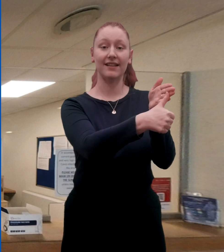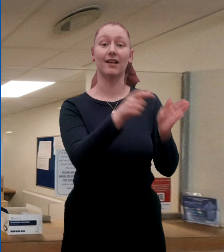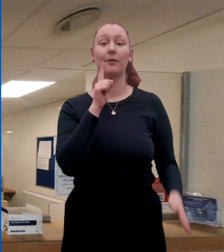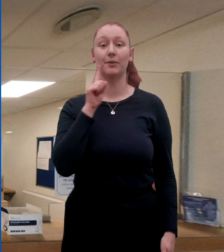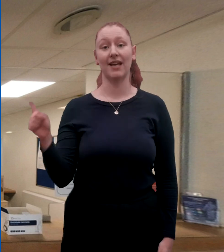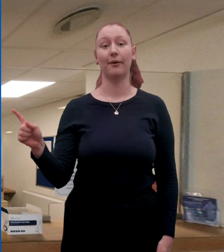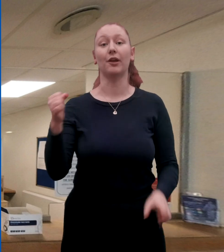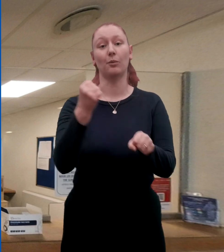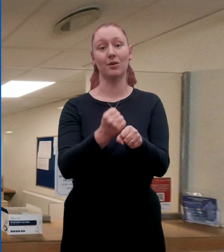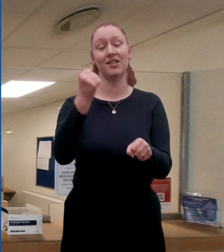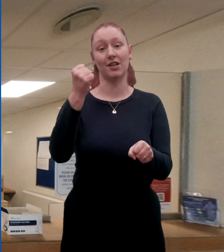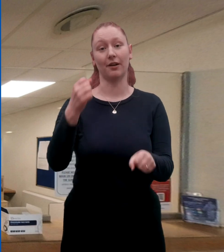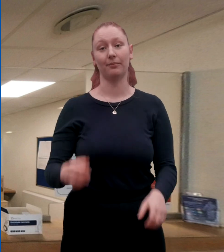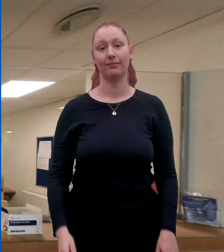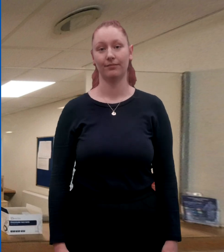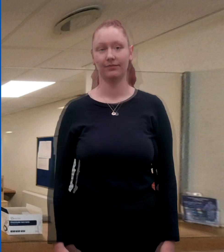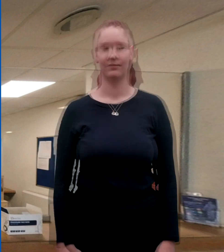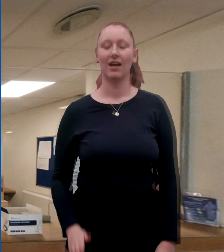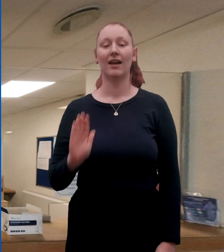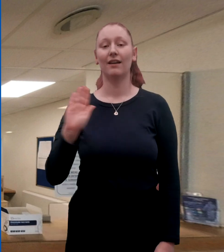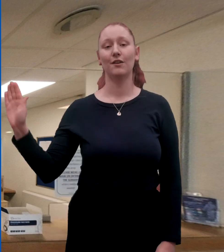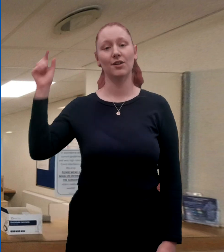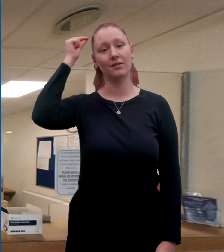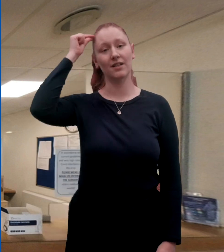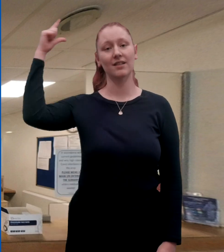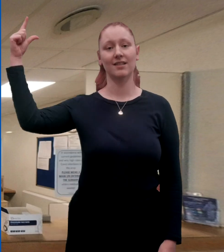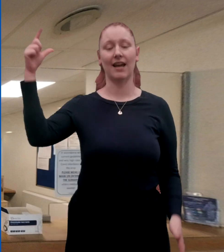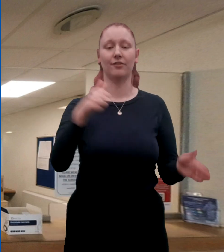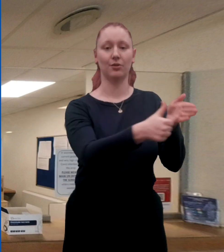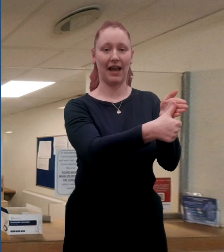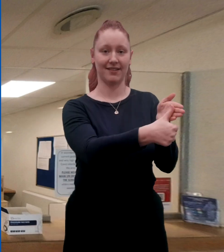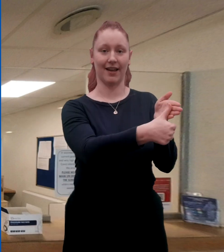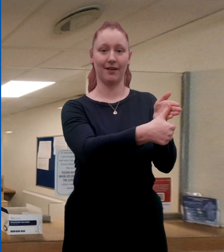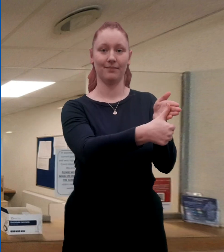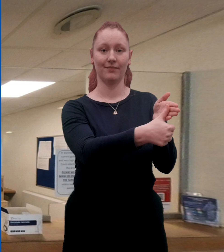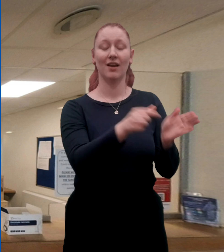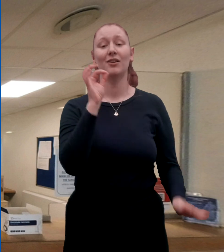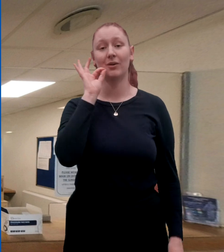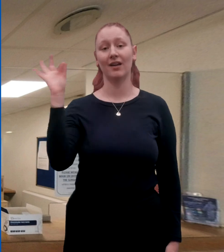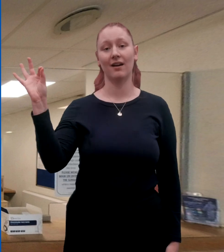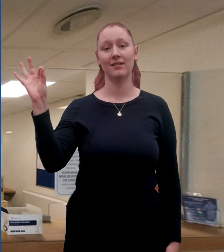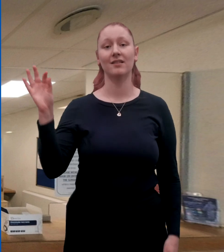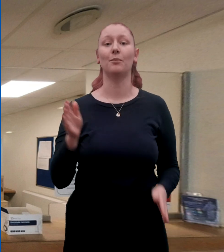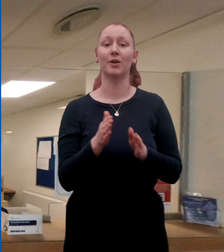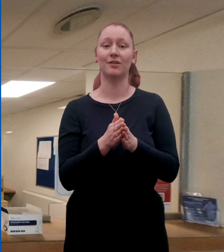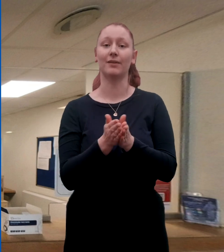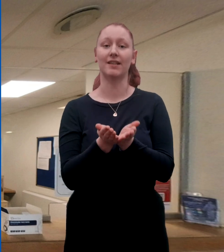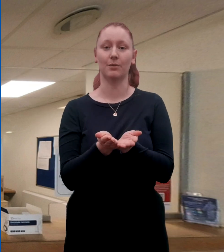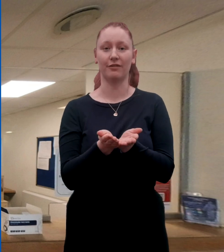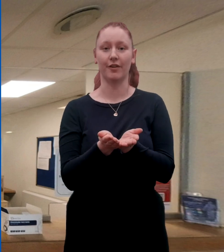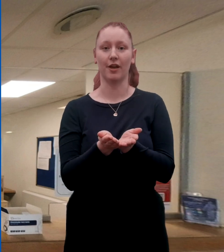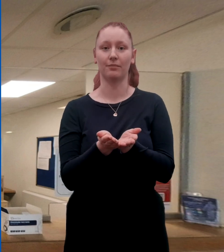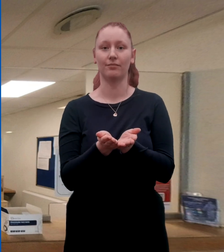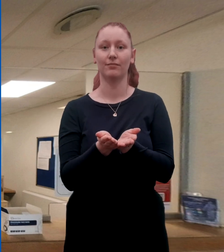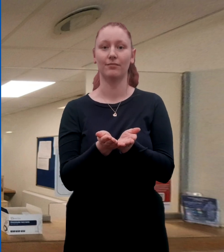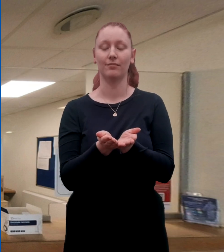Your letter will tell you what to do. If you don't understand your letter, you can ask someone to read it